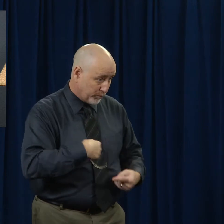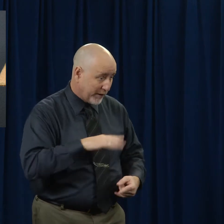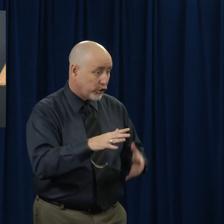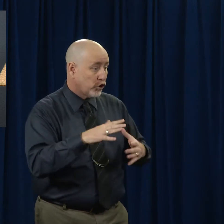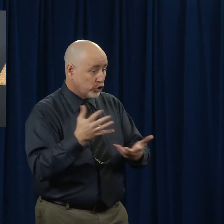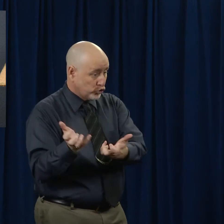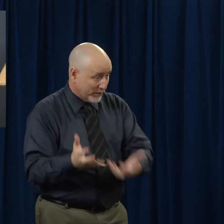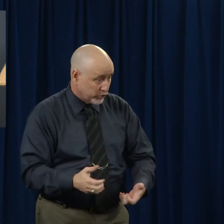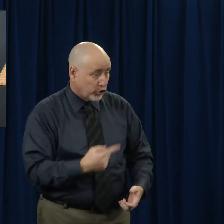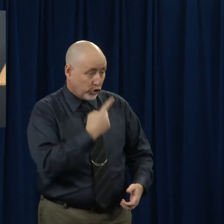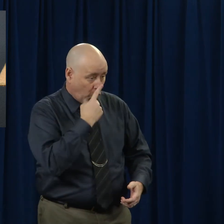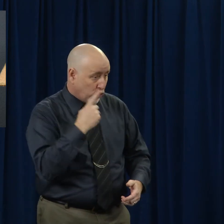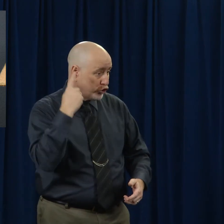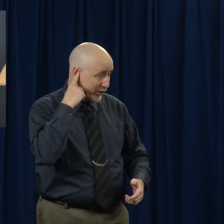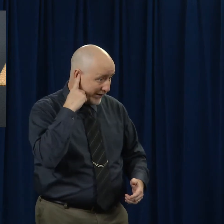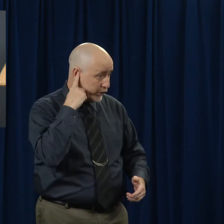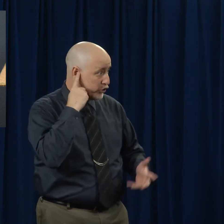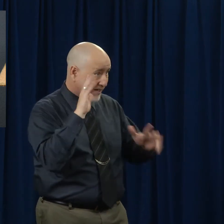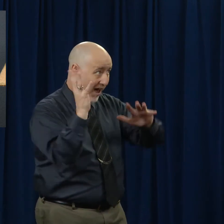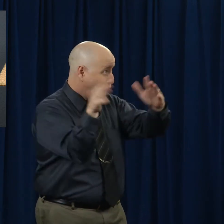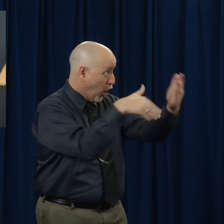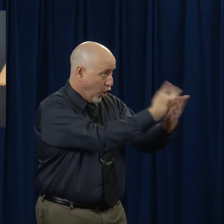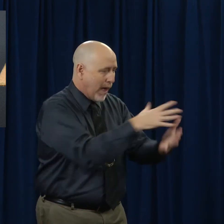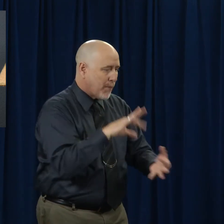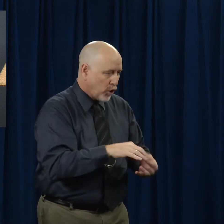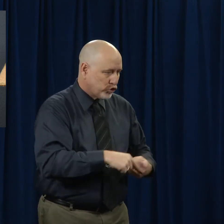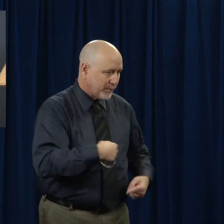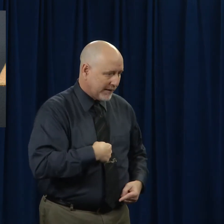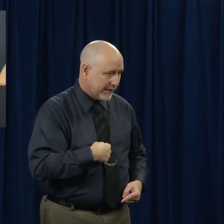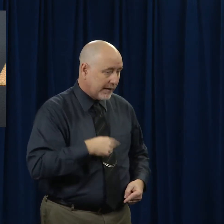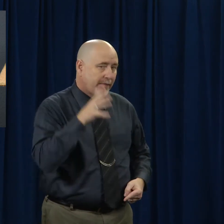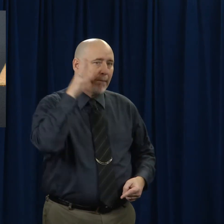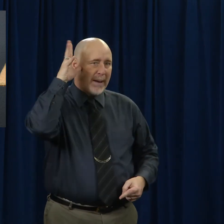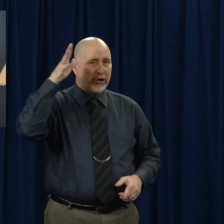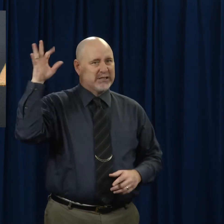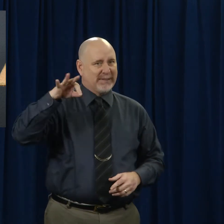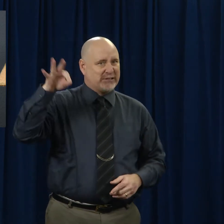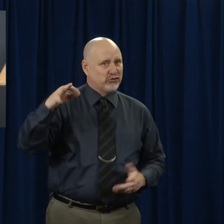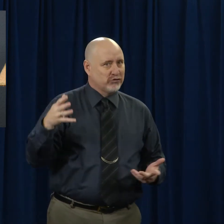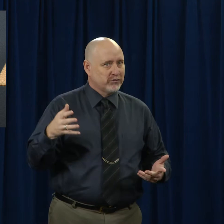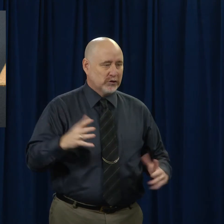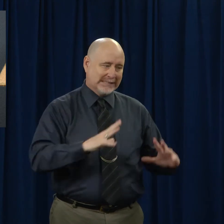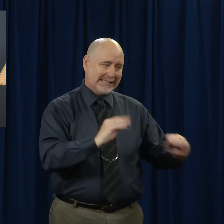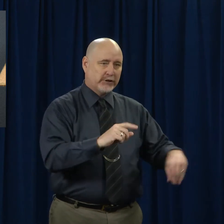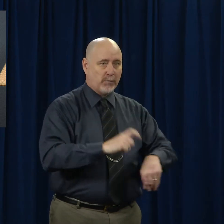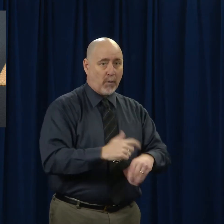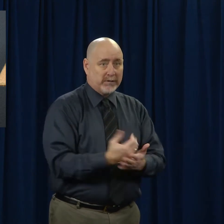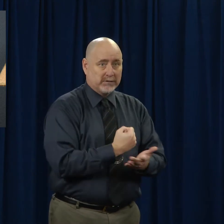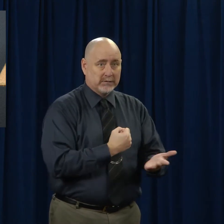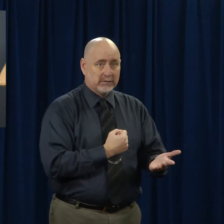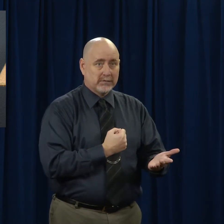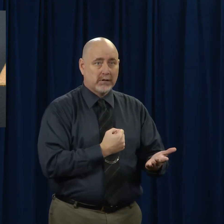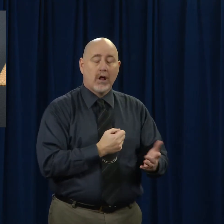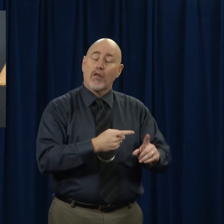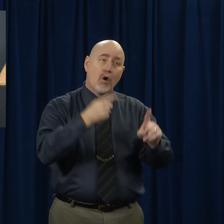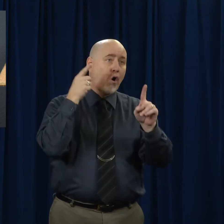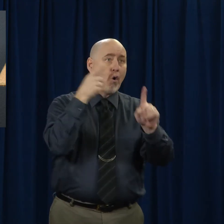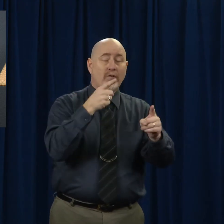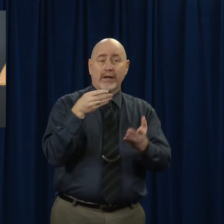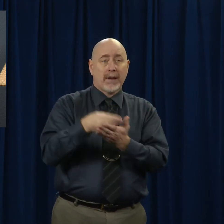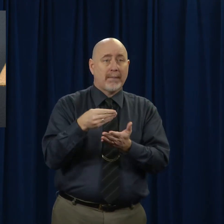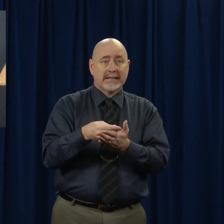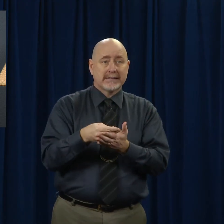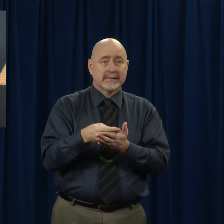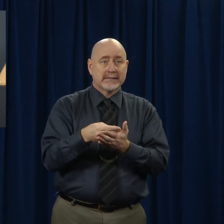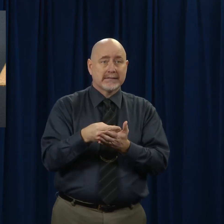and your dresser, and your nose, and your ears, all of that belongs to me. You have the parent speech, and you're having that teachable moment. The whole thing about